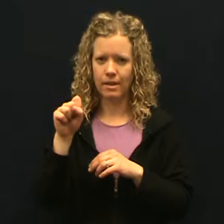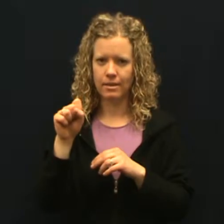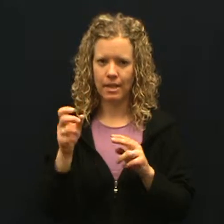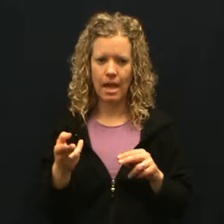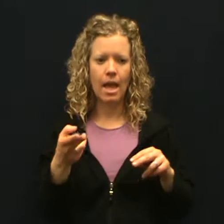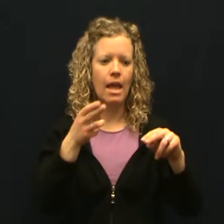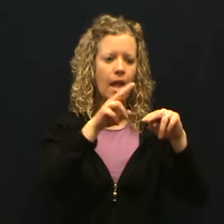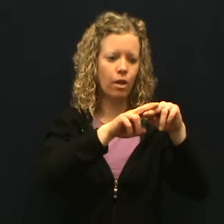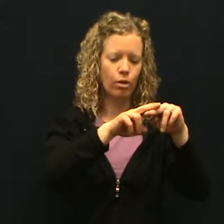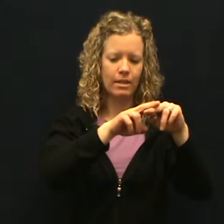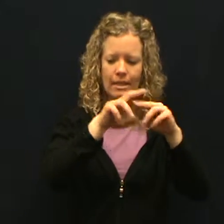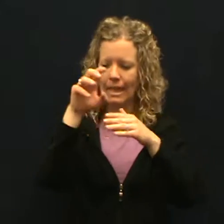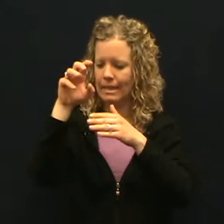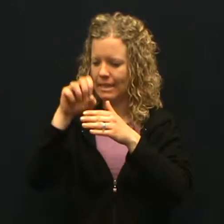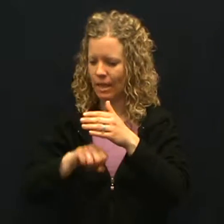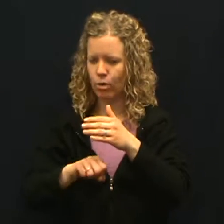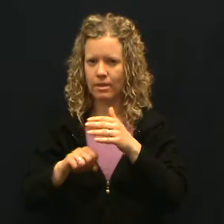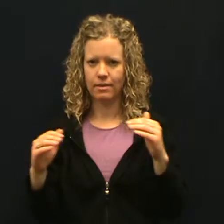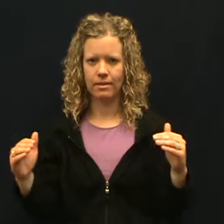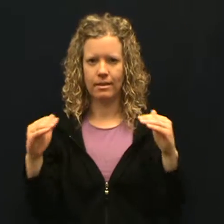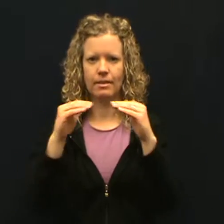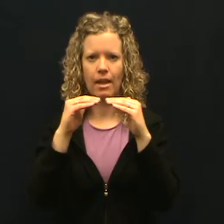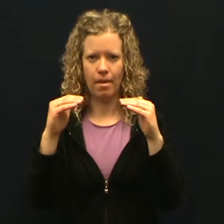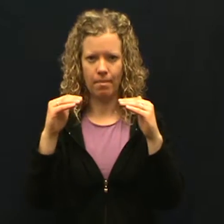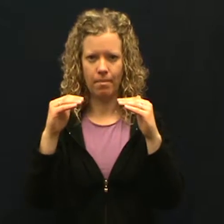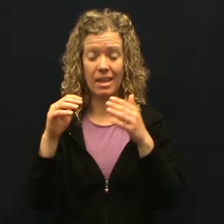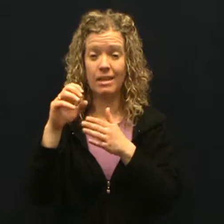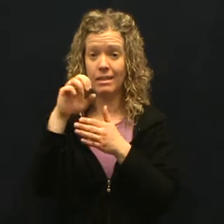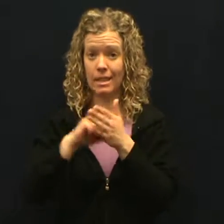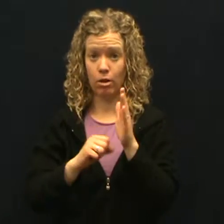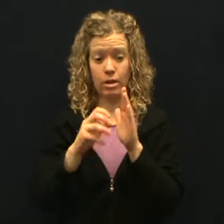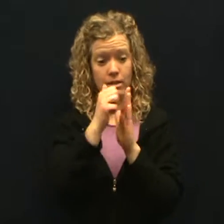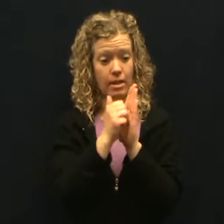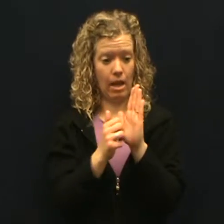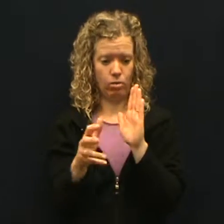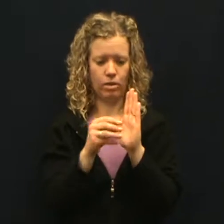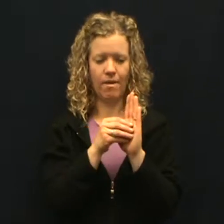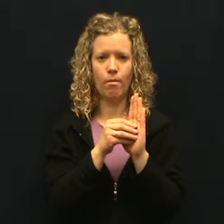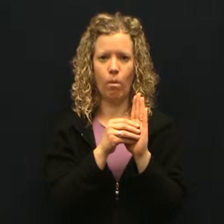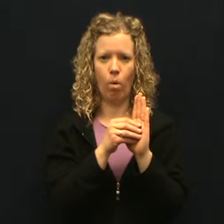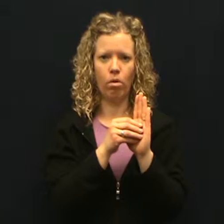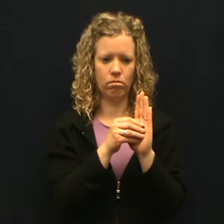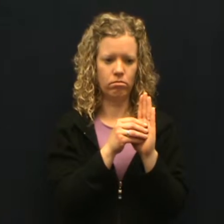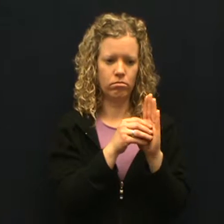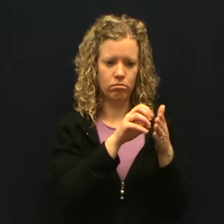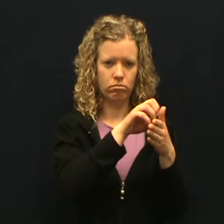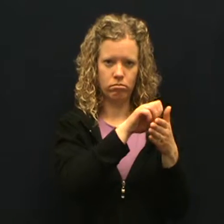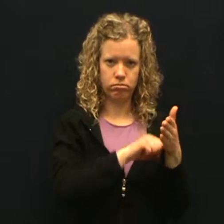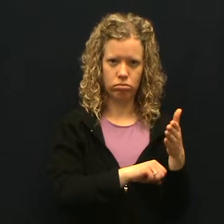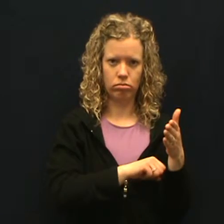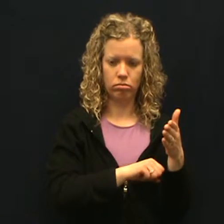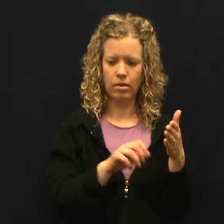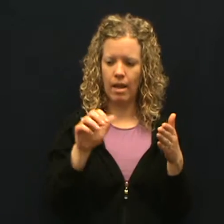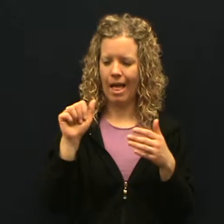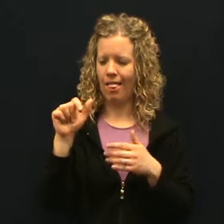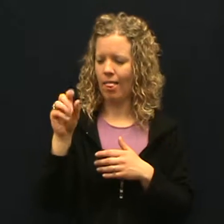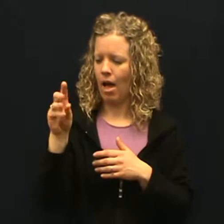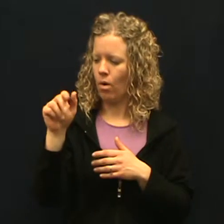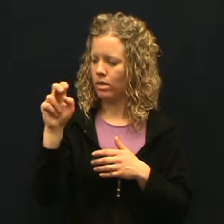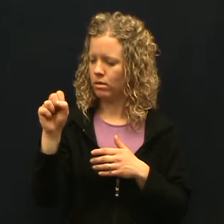assets. Accounts receivable, the specific accounts receivable go down, and the allowance goes down. But since